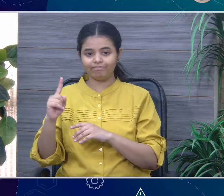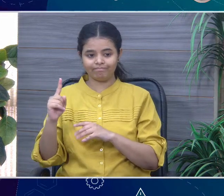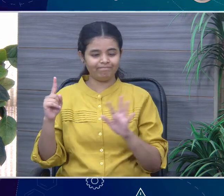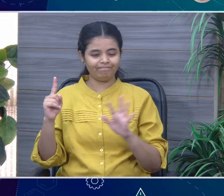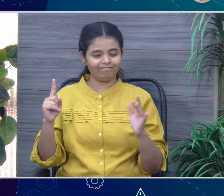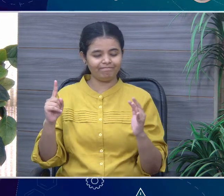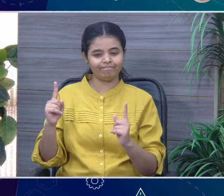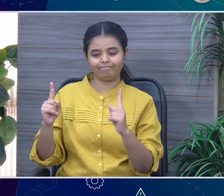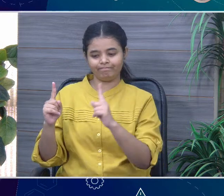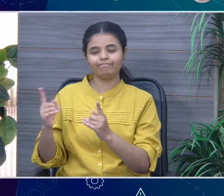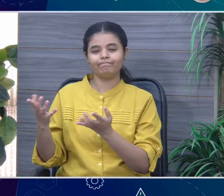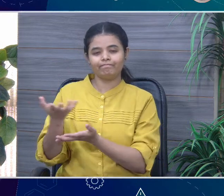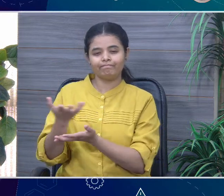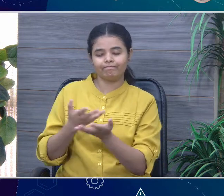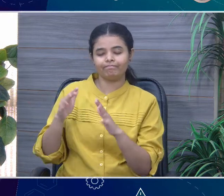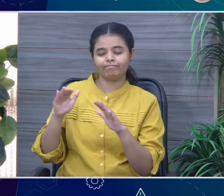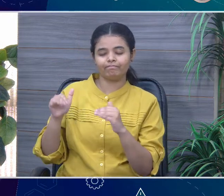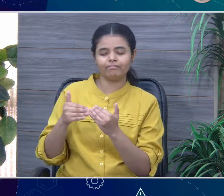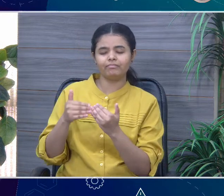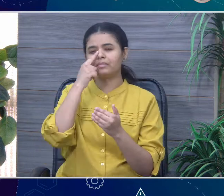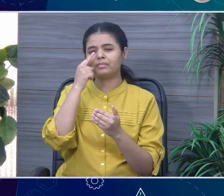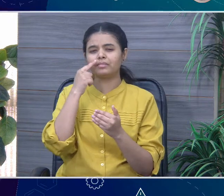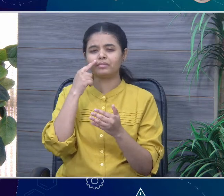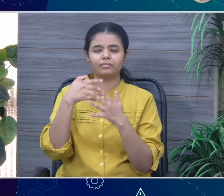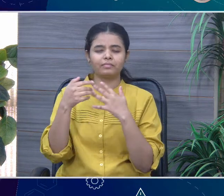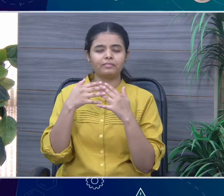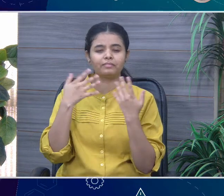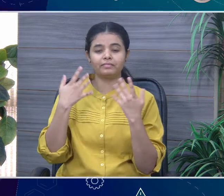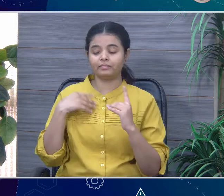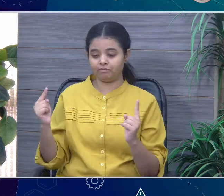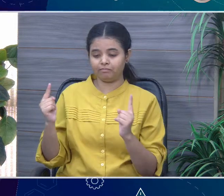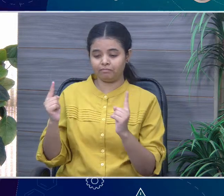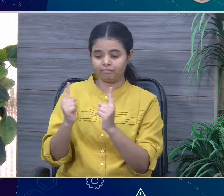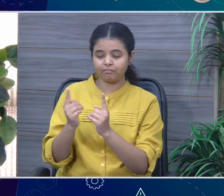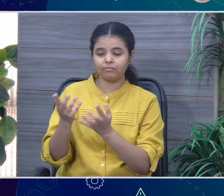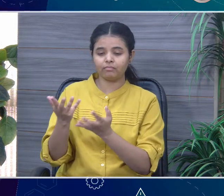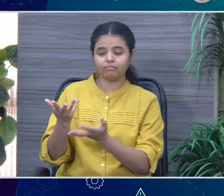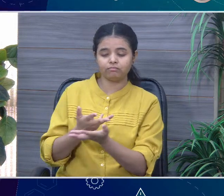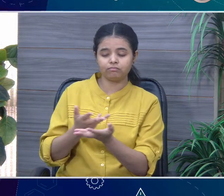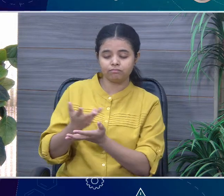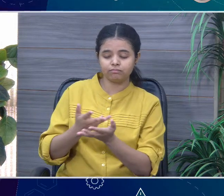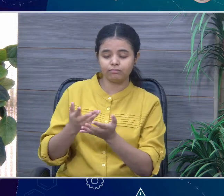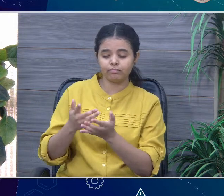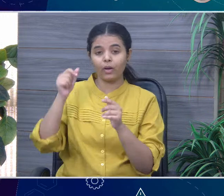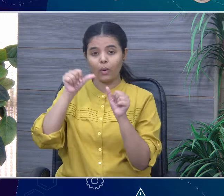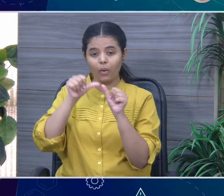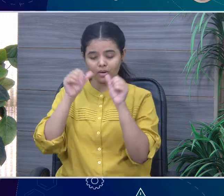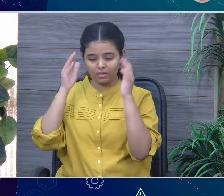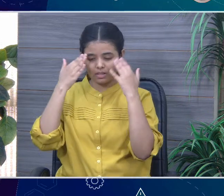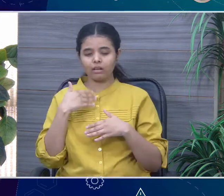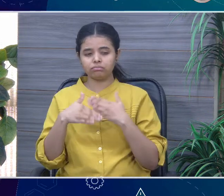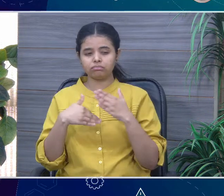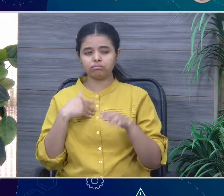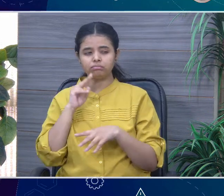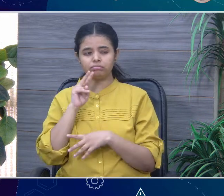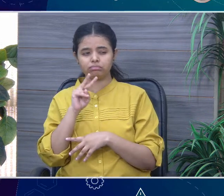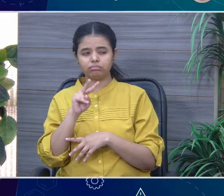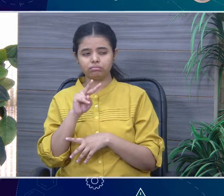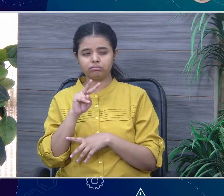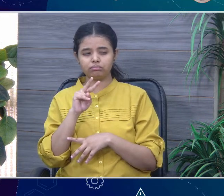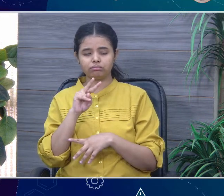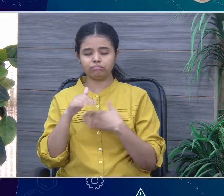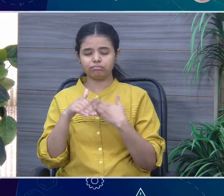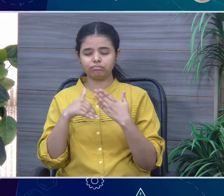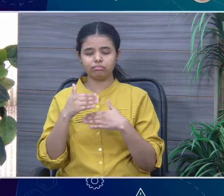interact with him or her, and then gradually when the child with autism opens up, can be brought to the